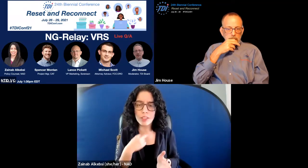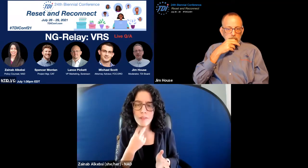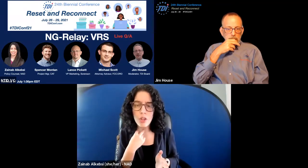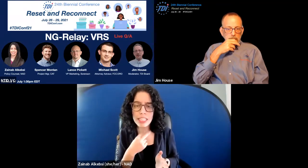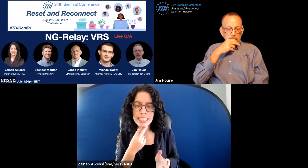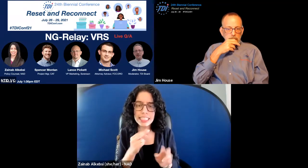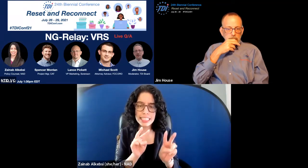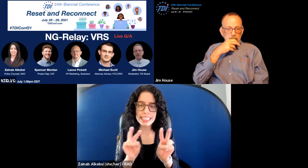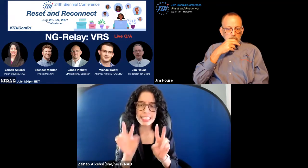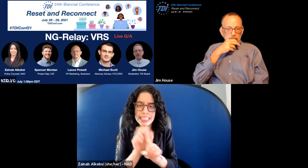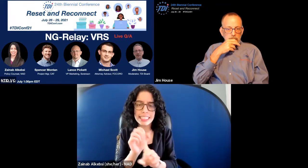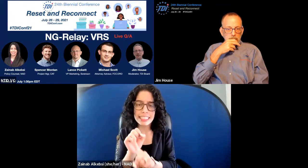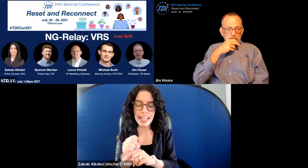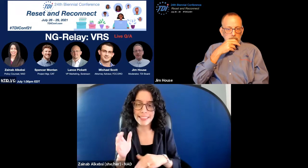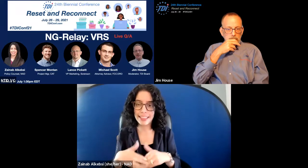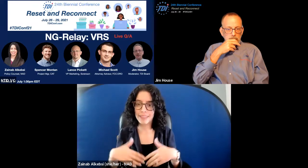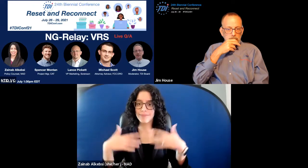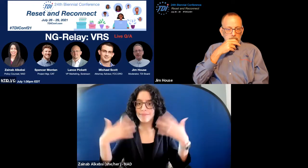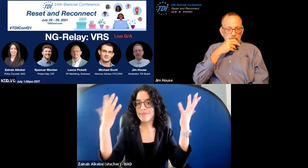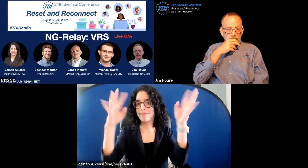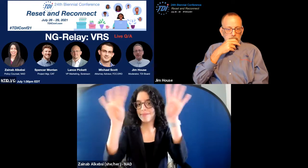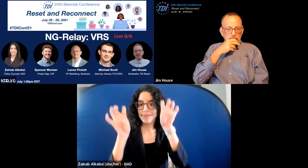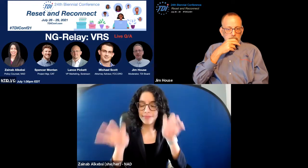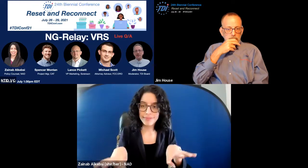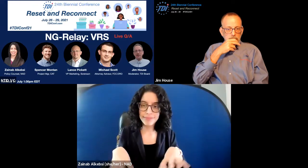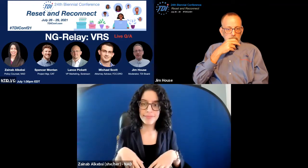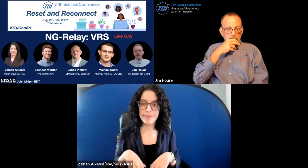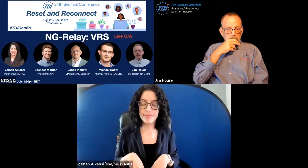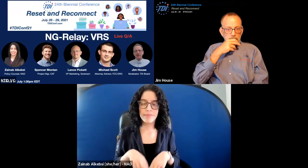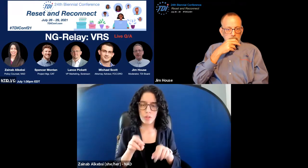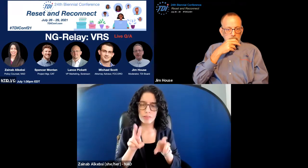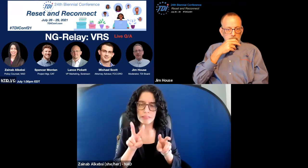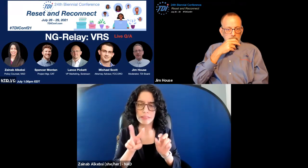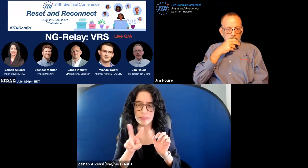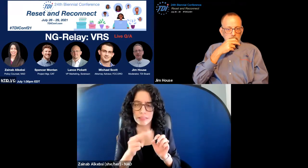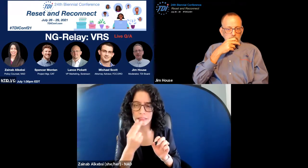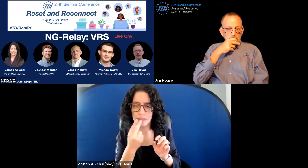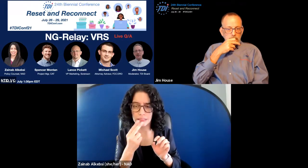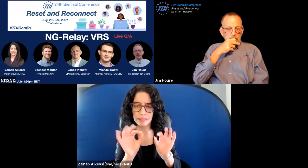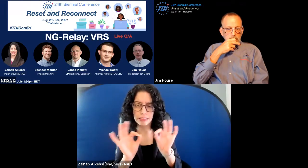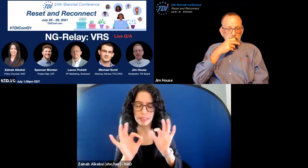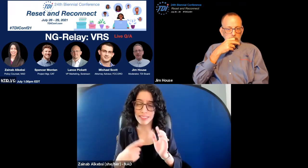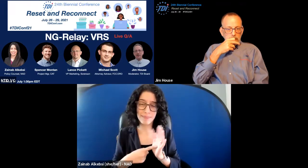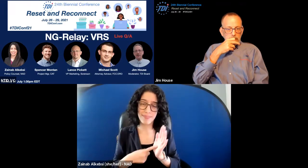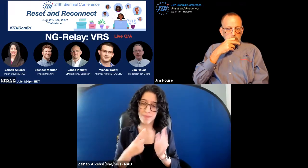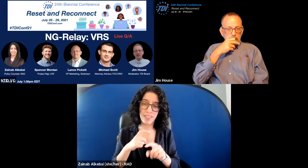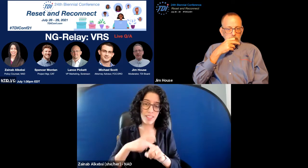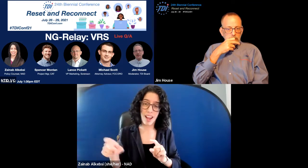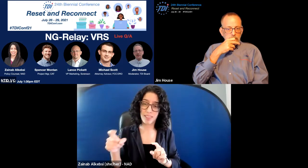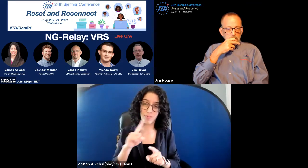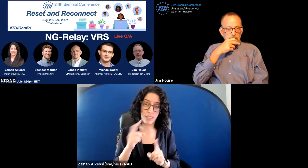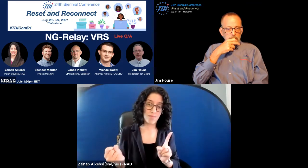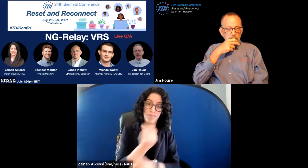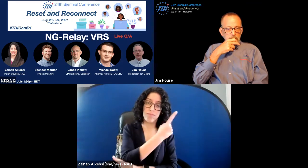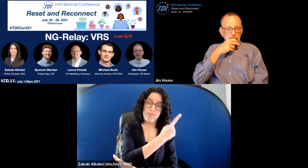to verify the interpreter's voice and accuracy, rather than just assuming everything is going right or trying to lip read